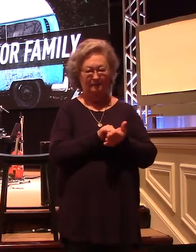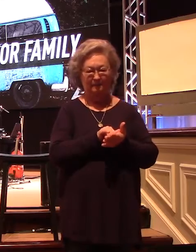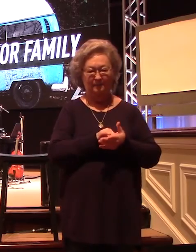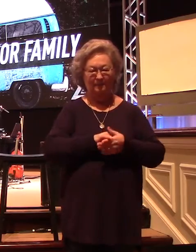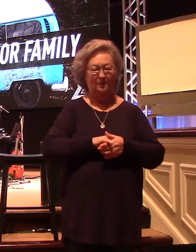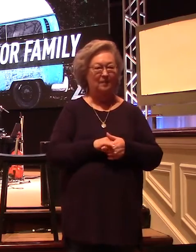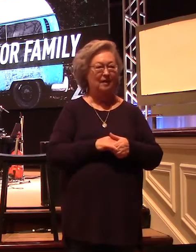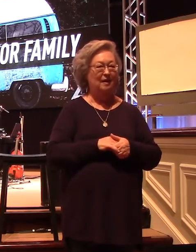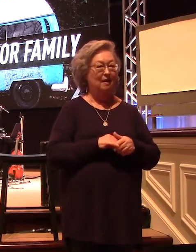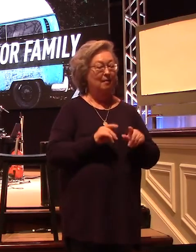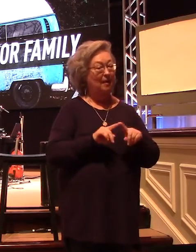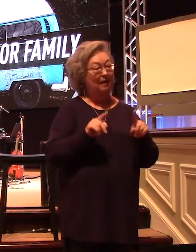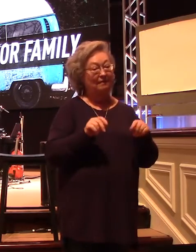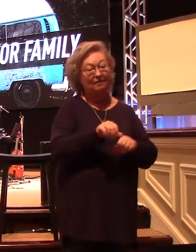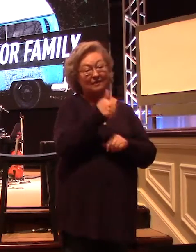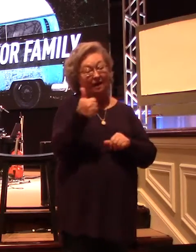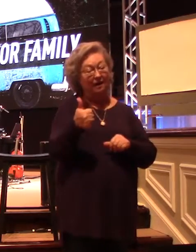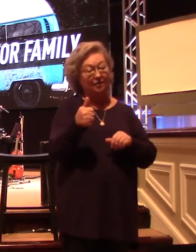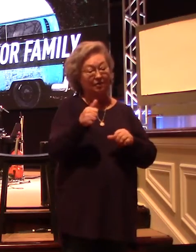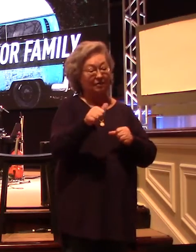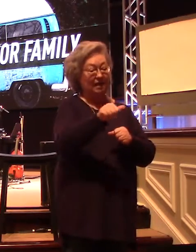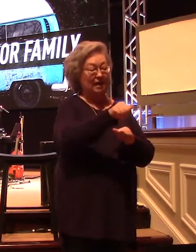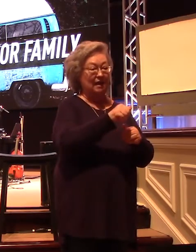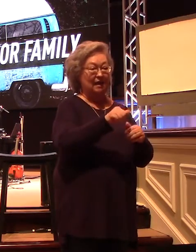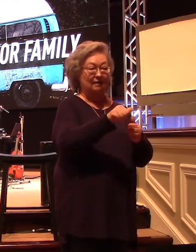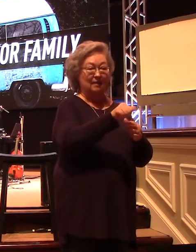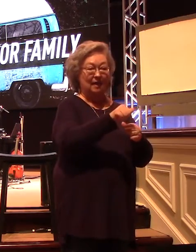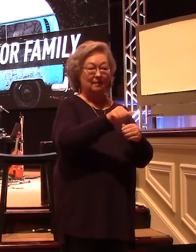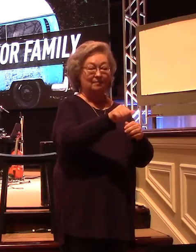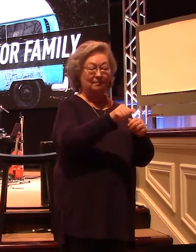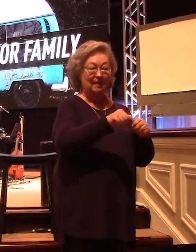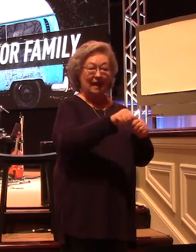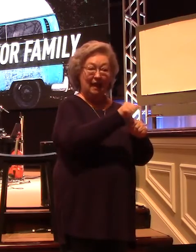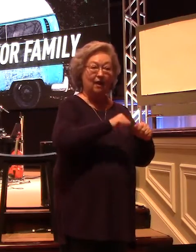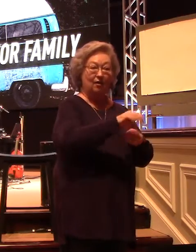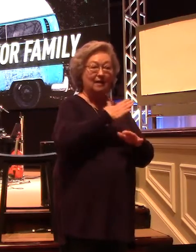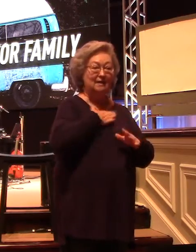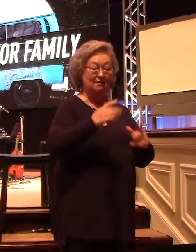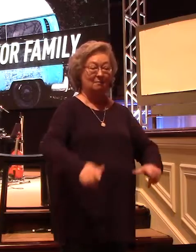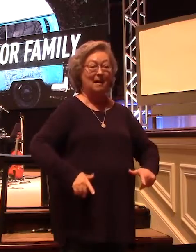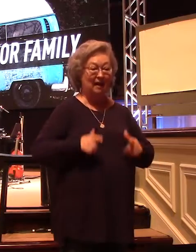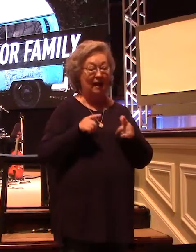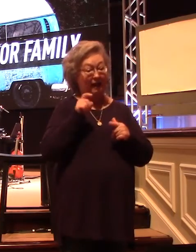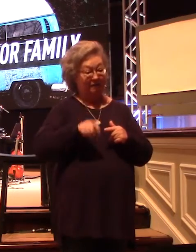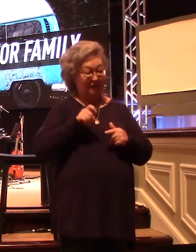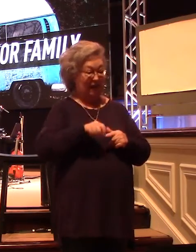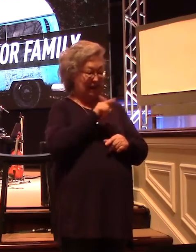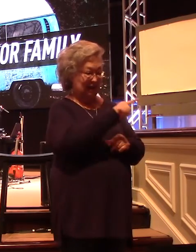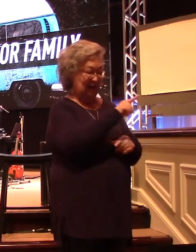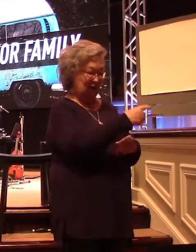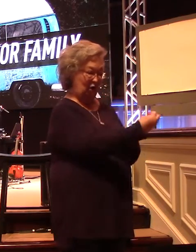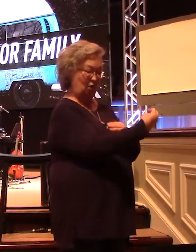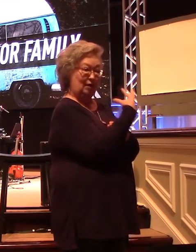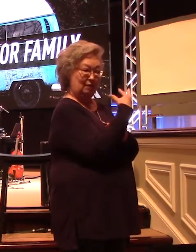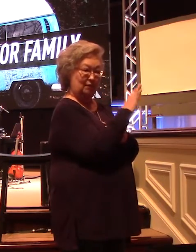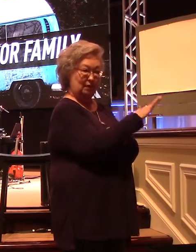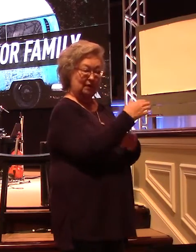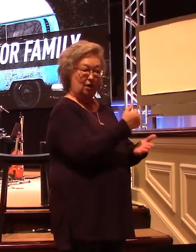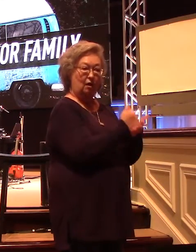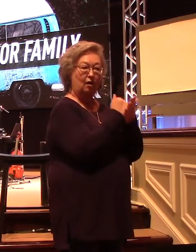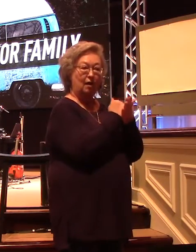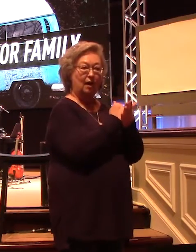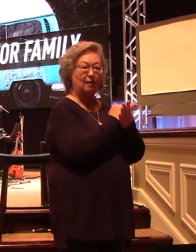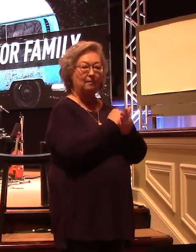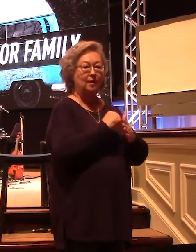lot of other areas. When we were raising our voice, there's a lot of times that Lori would say, I think one of the voices is really struggling right